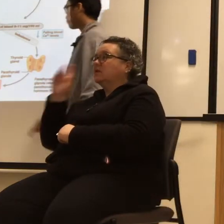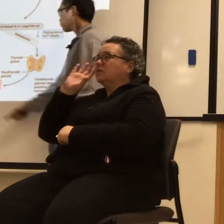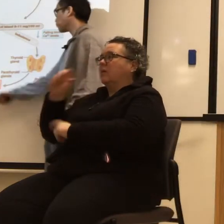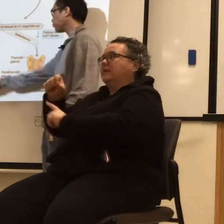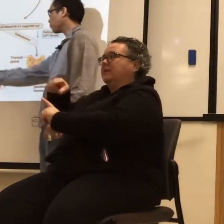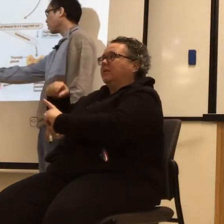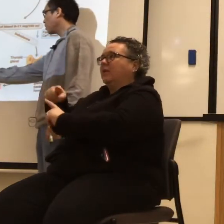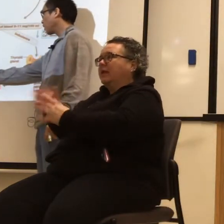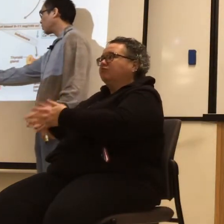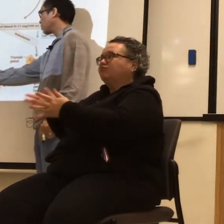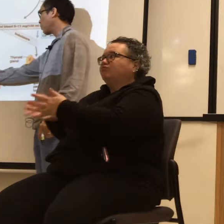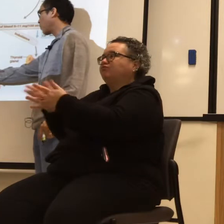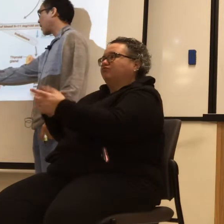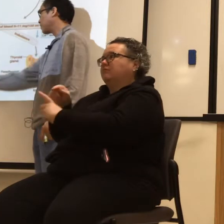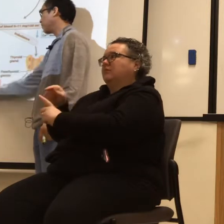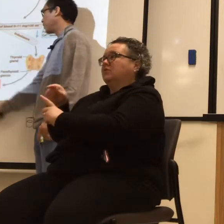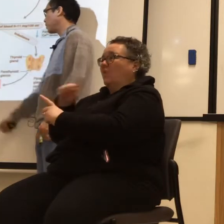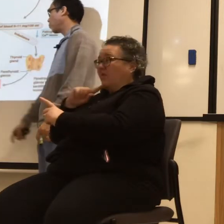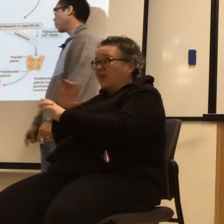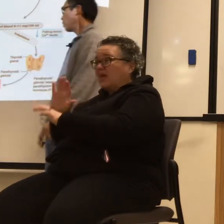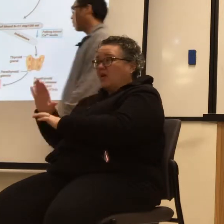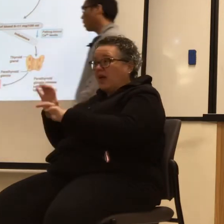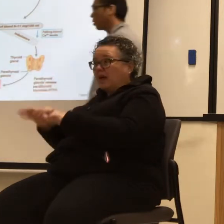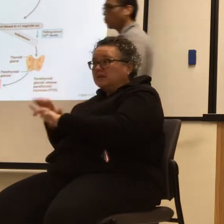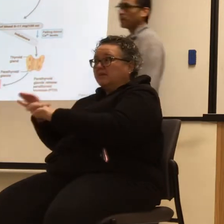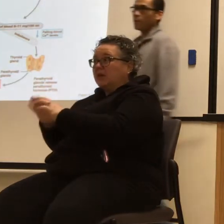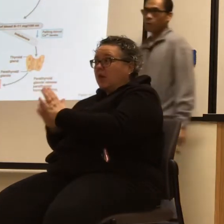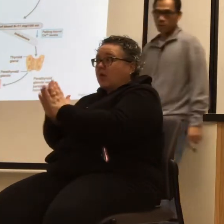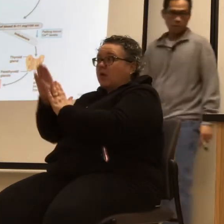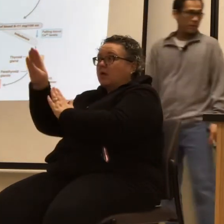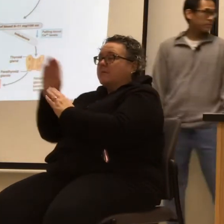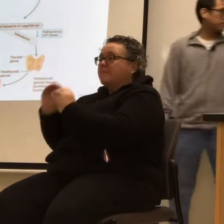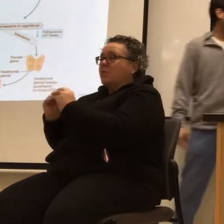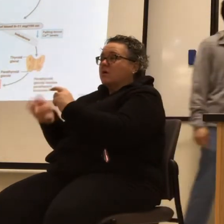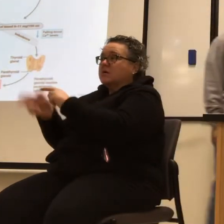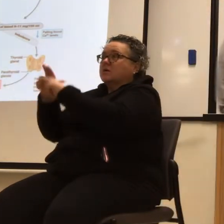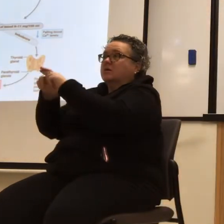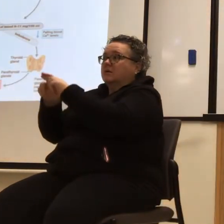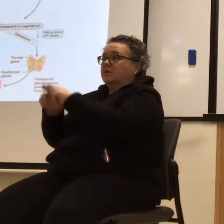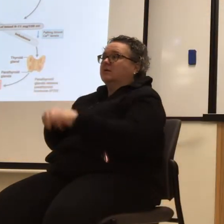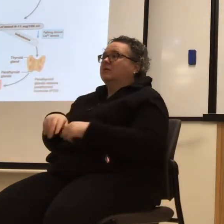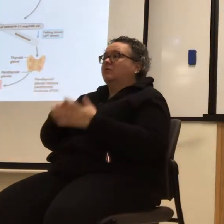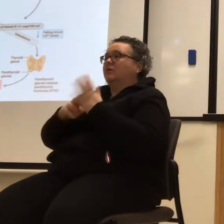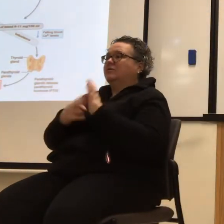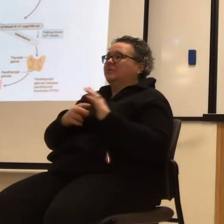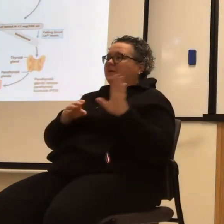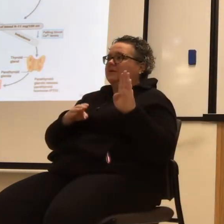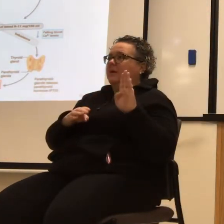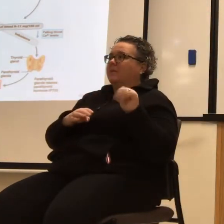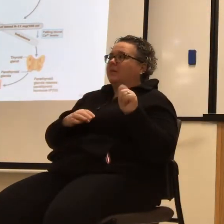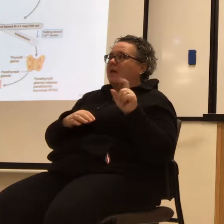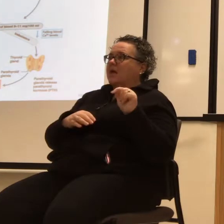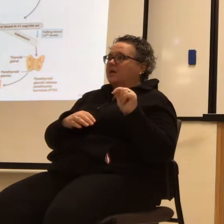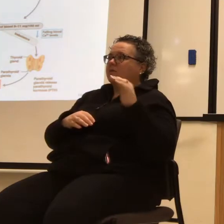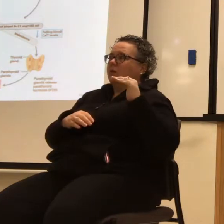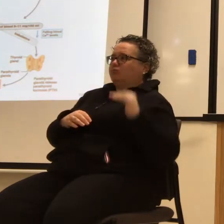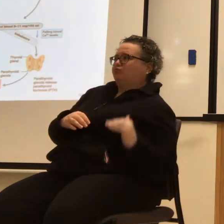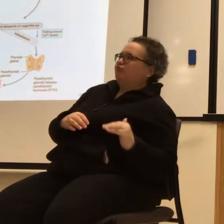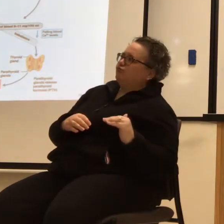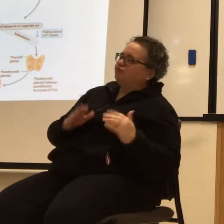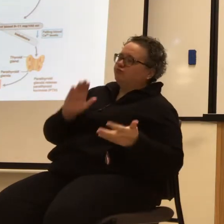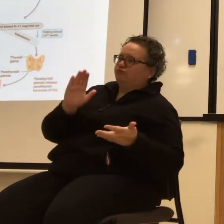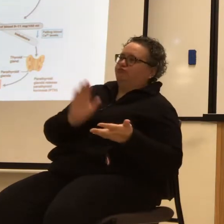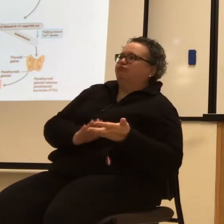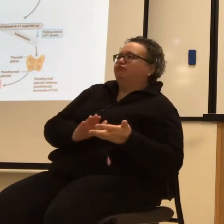those. And so their activity will be more increased. It'll outstrip the osteoblast